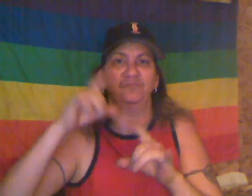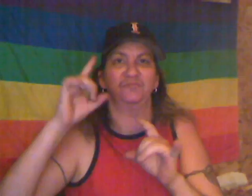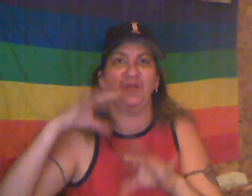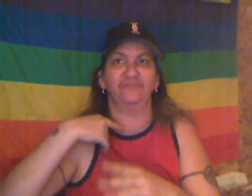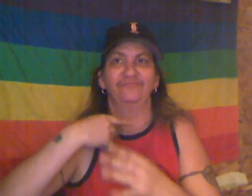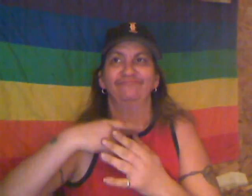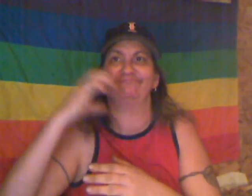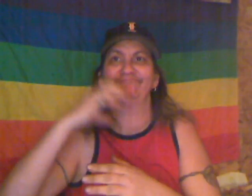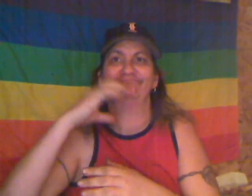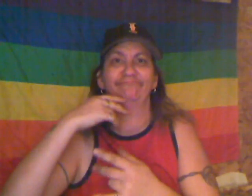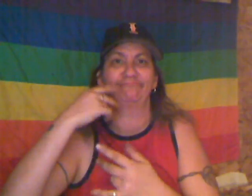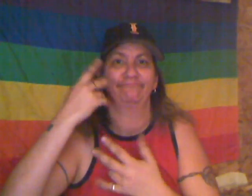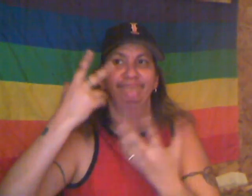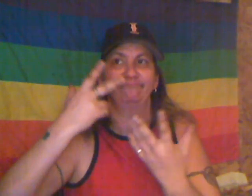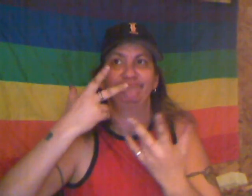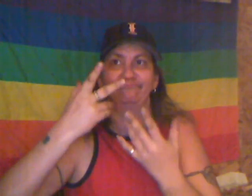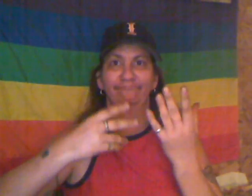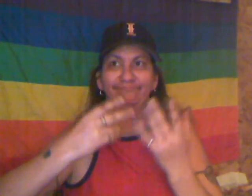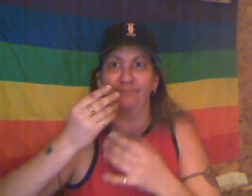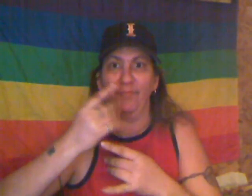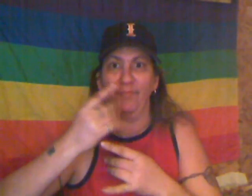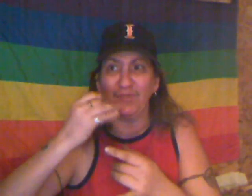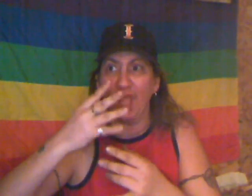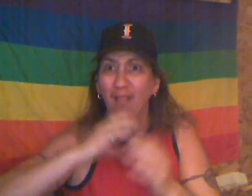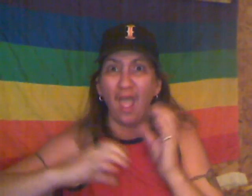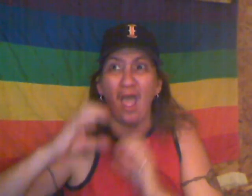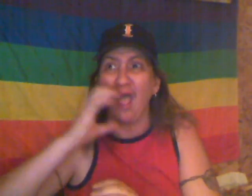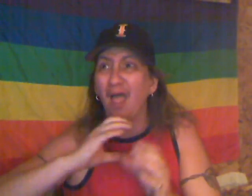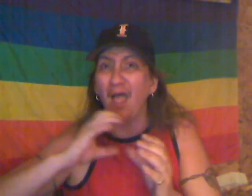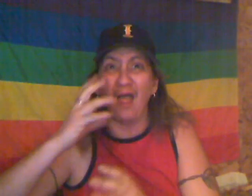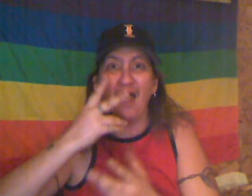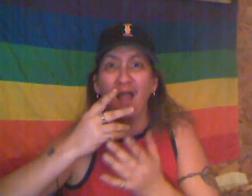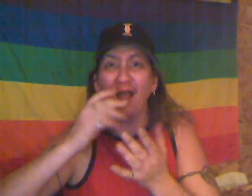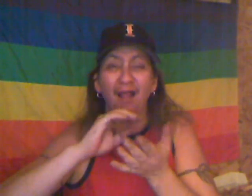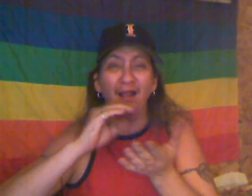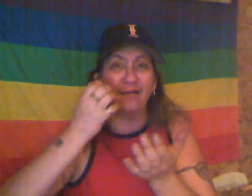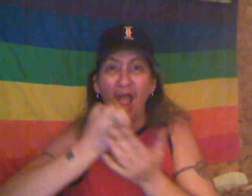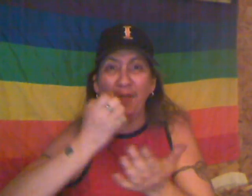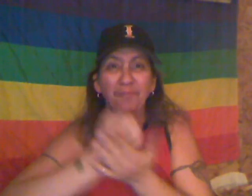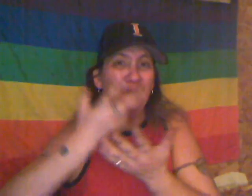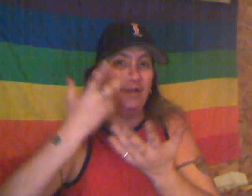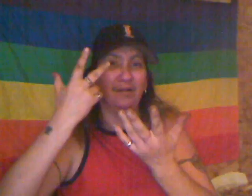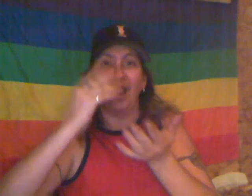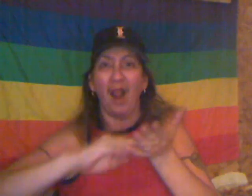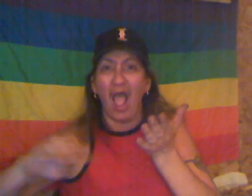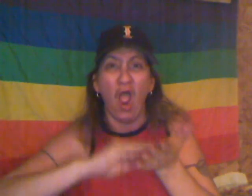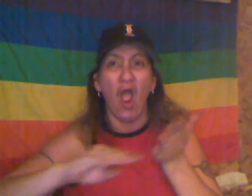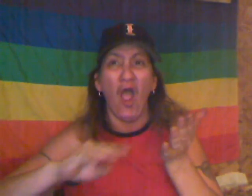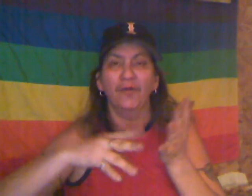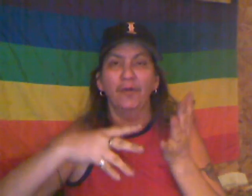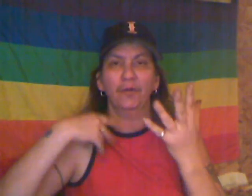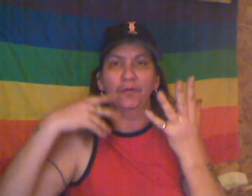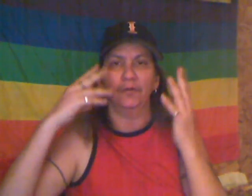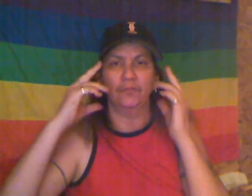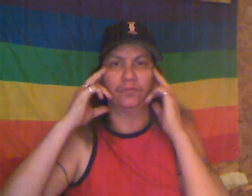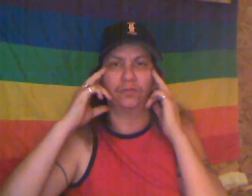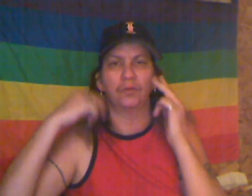even a plausible? Well, it's actually not as complicated as it may seem. Hubble, while it's a very expensive, fancy instrument above the Earth's